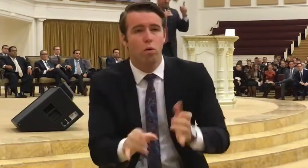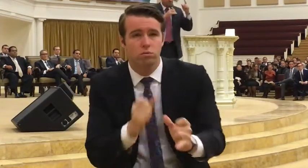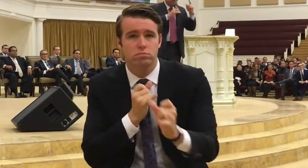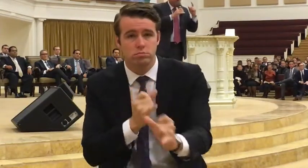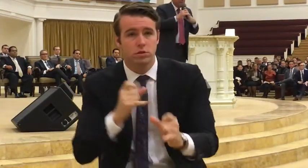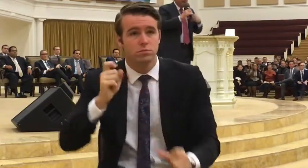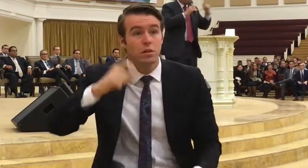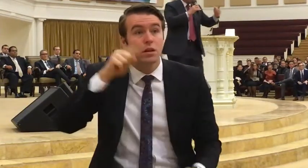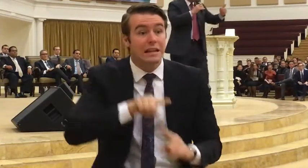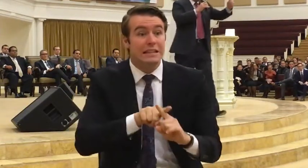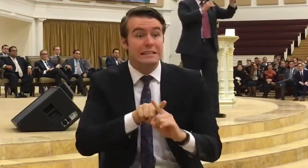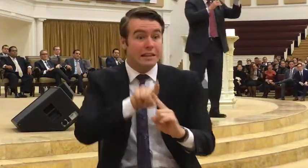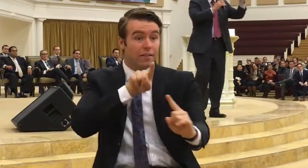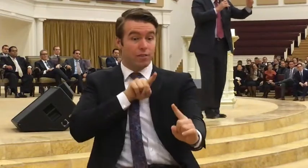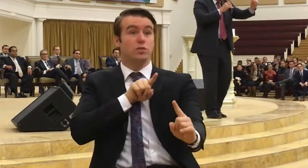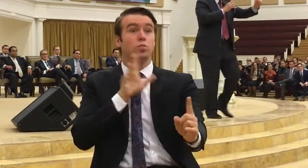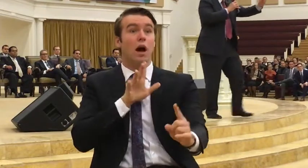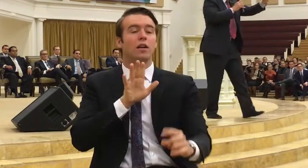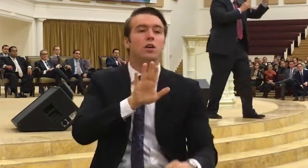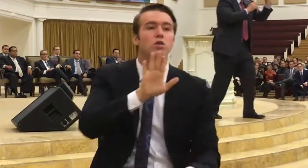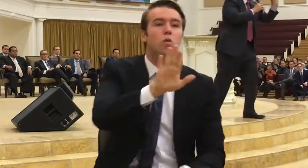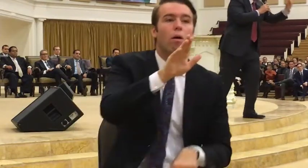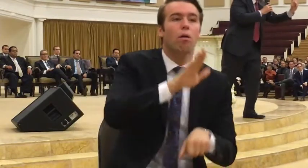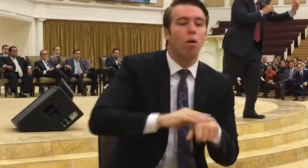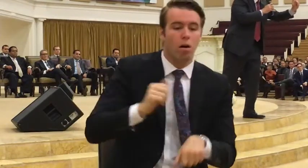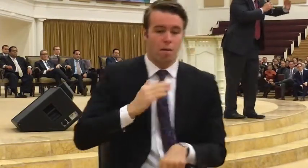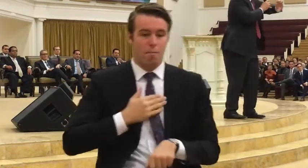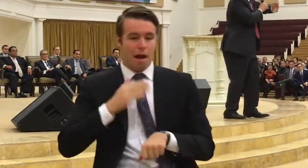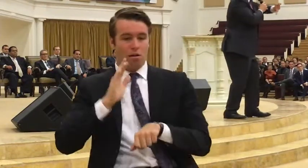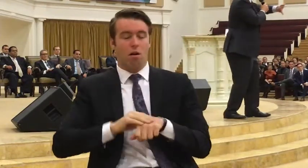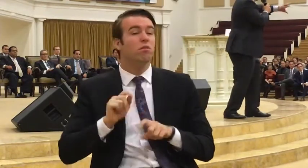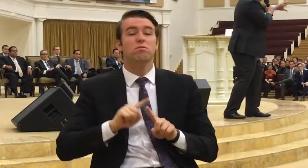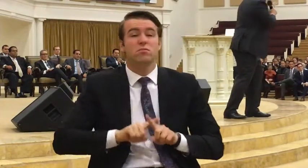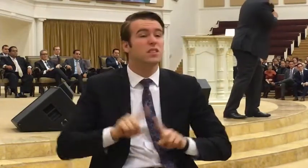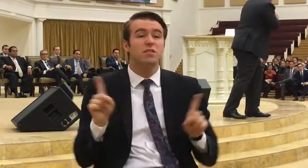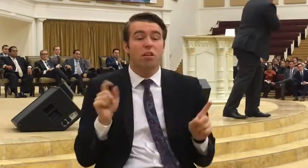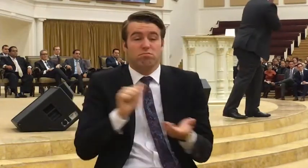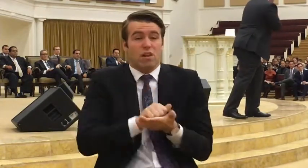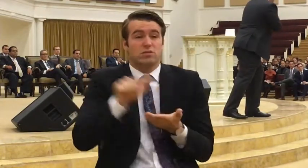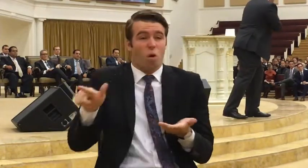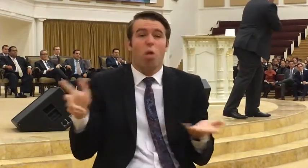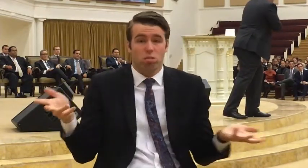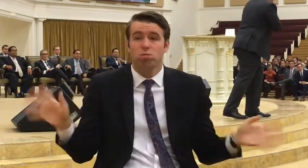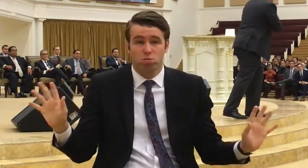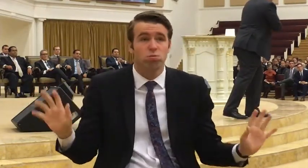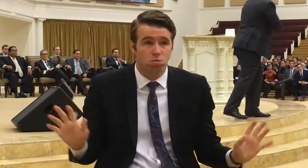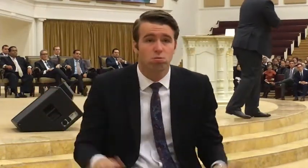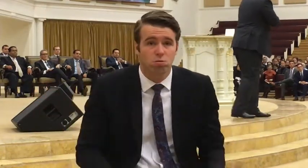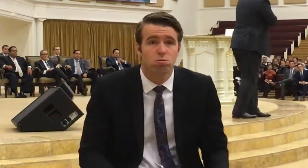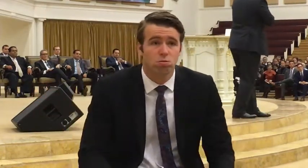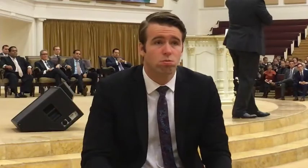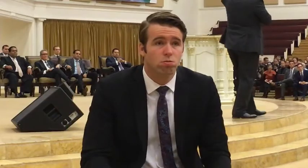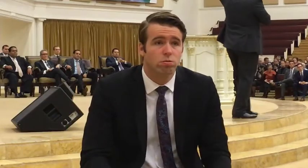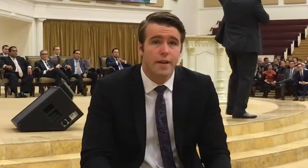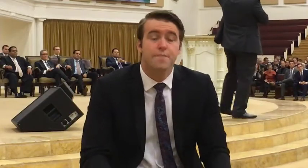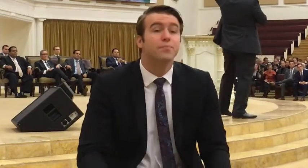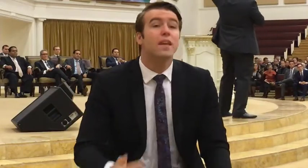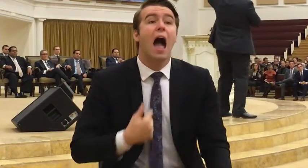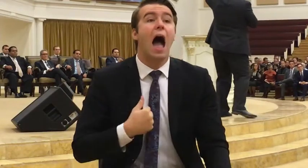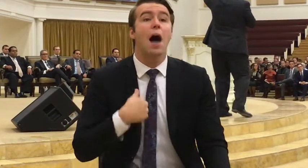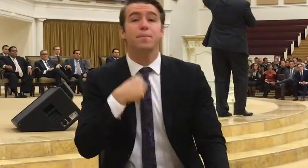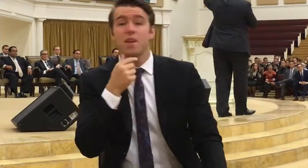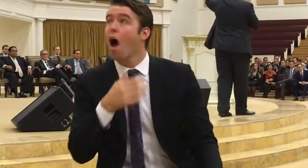only difference between me and you is our calling and our position in that kingdom. I'm not to